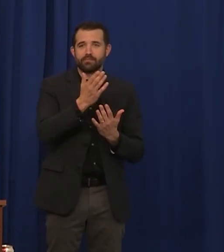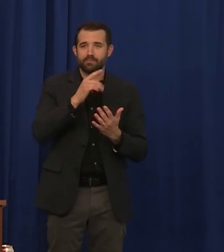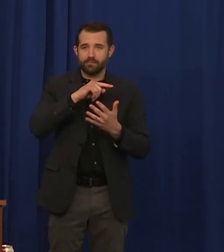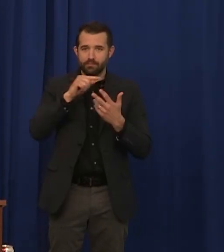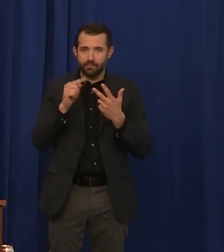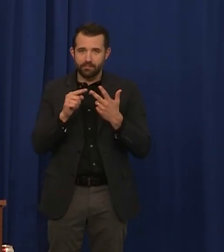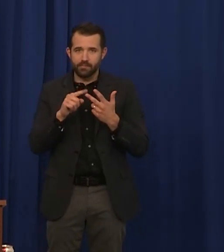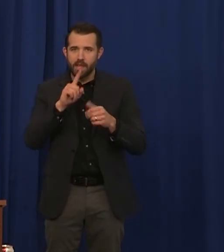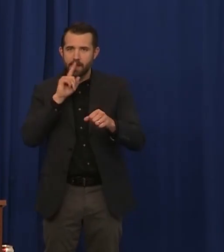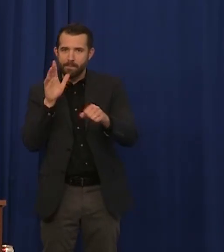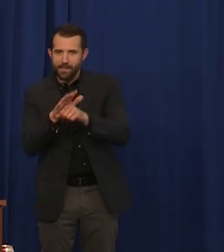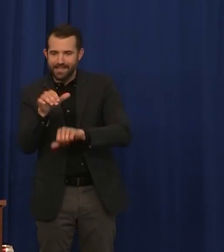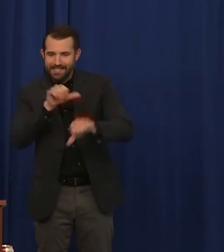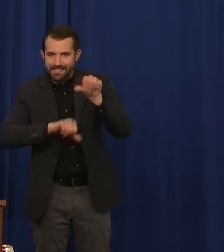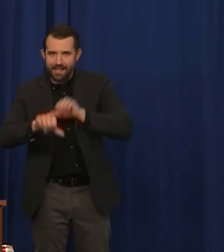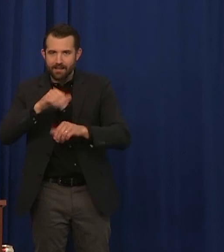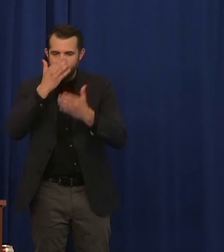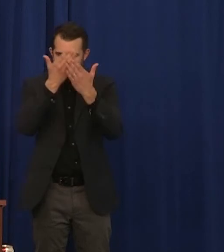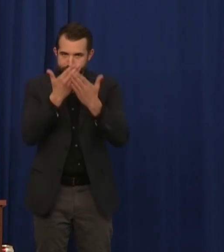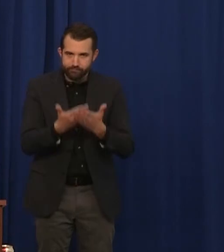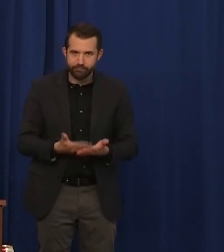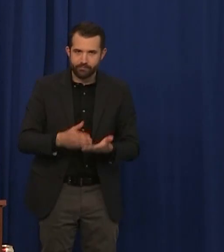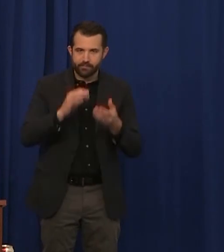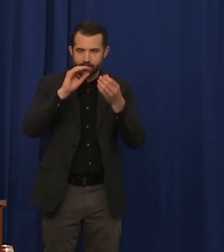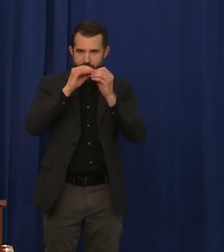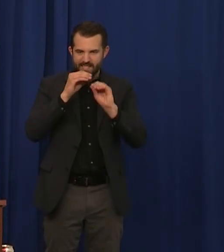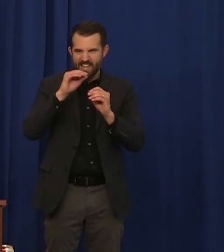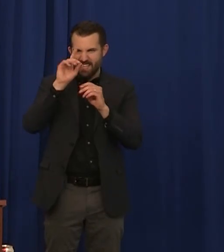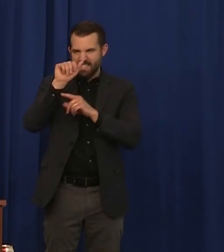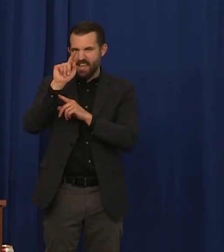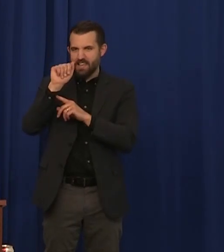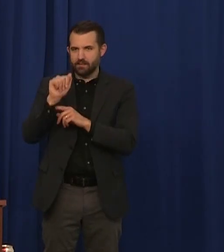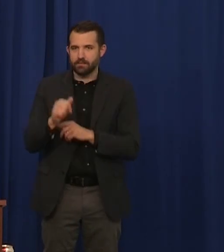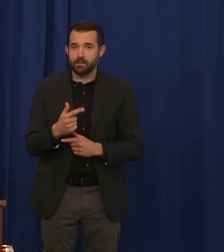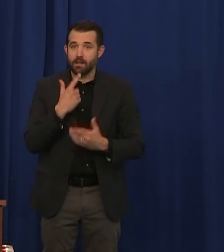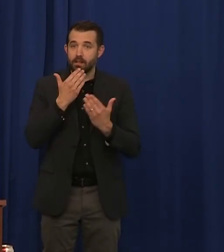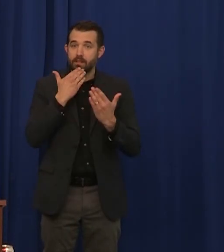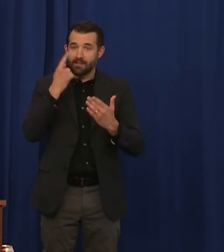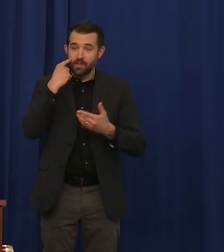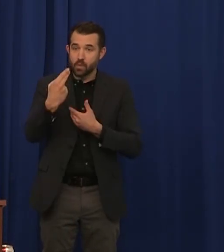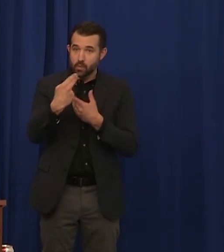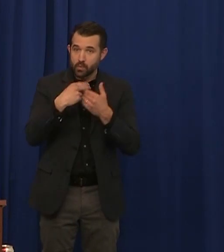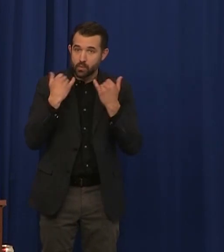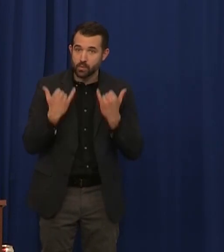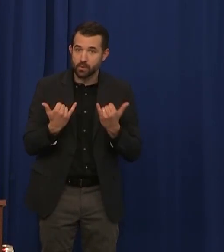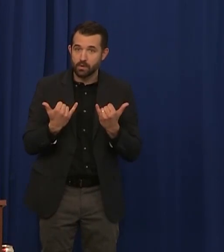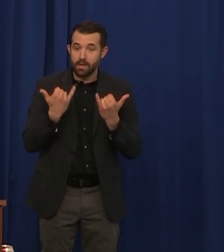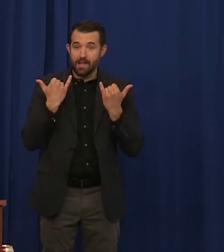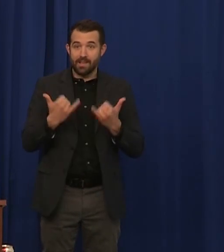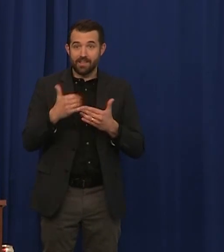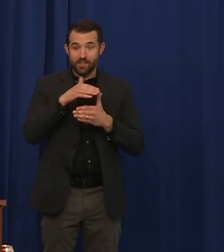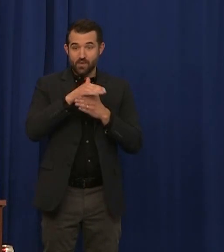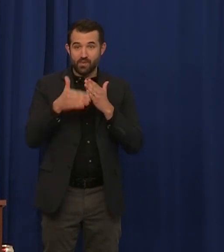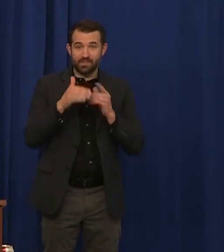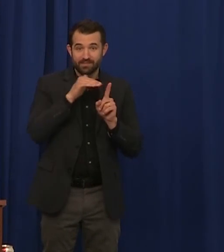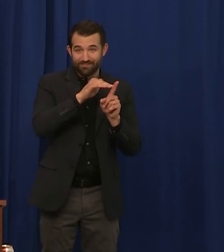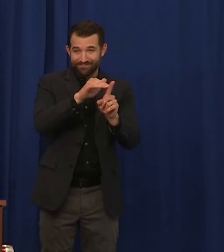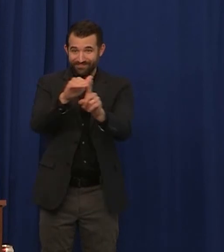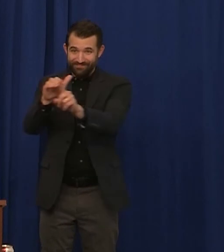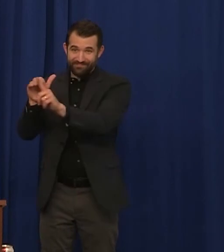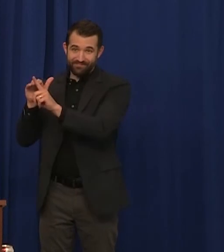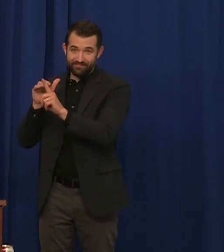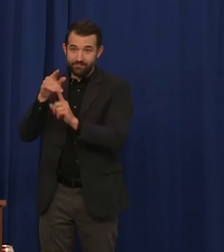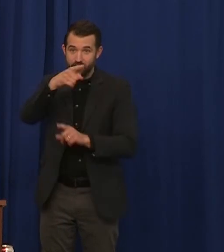everyone for joining. Commissioner Fortman, thank you for joining today. As we go into the weekend, I'd like to remind and ask everyone, as always, to